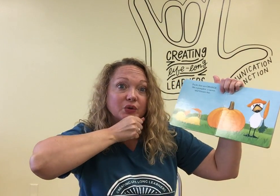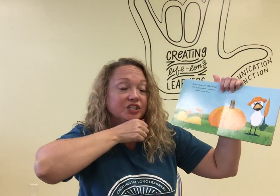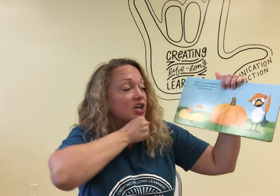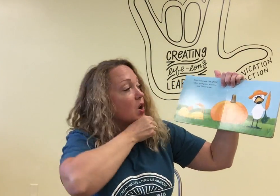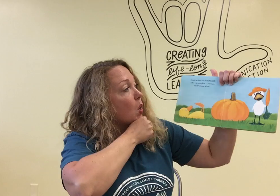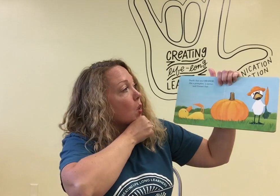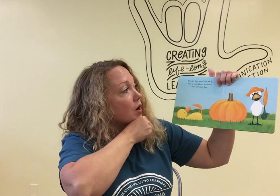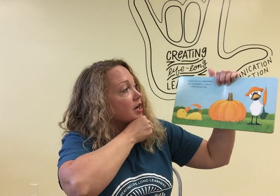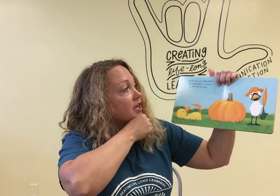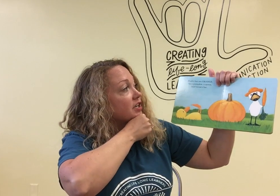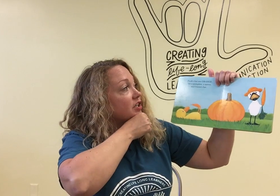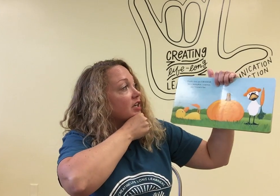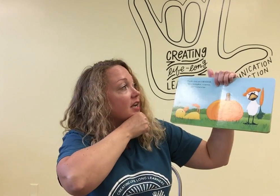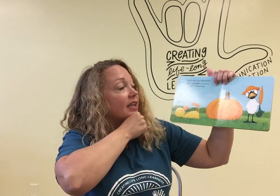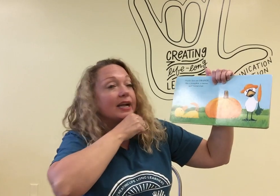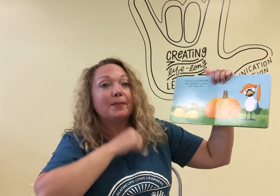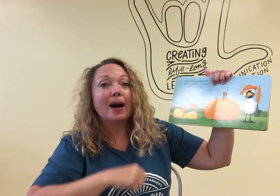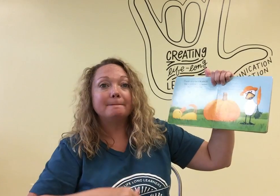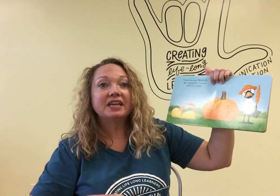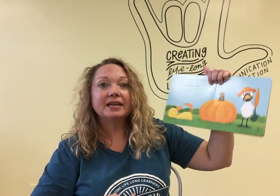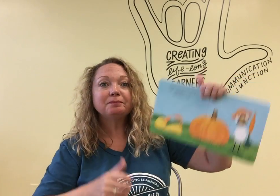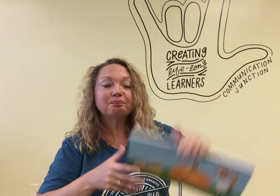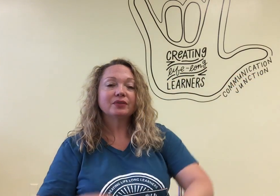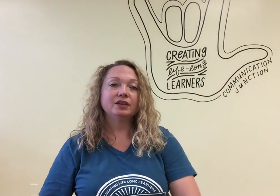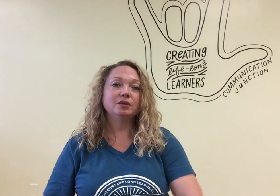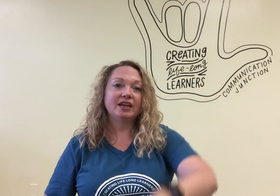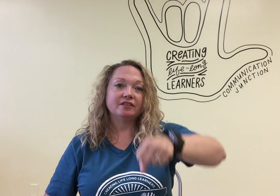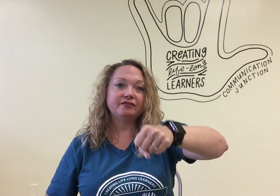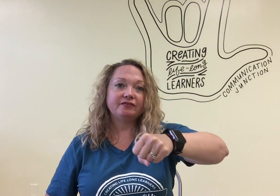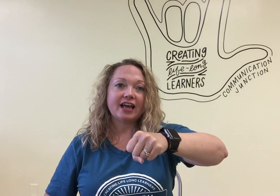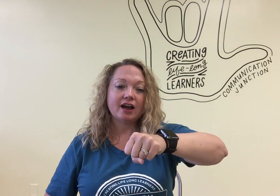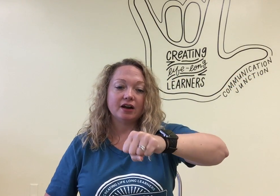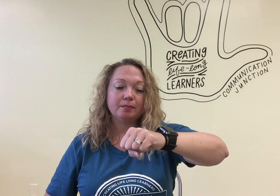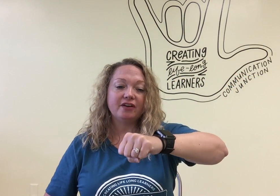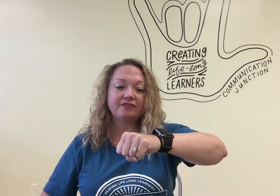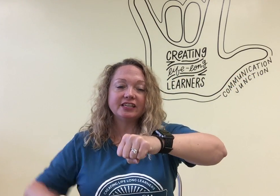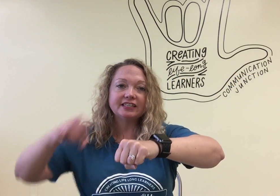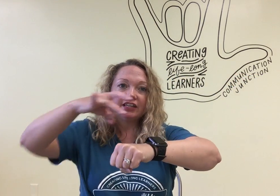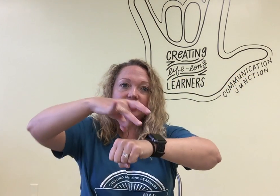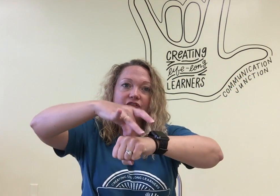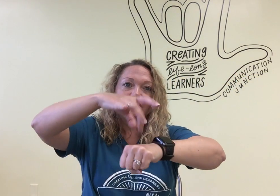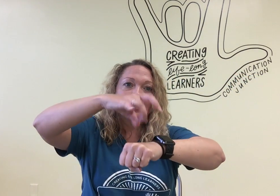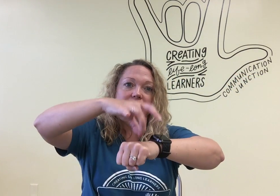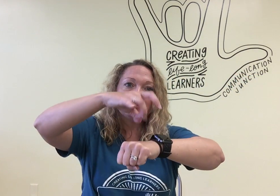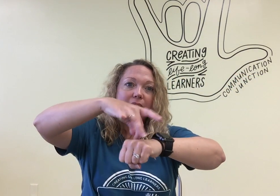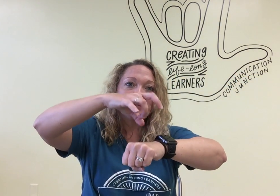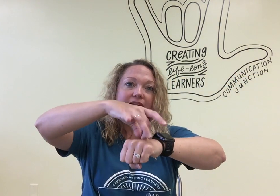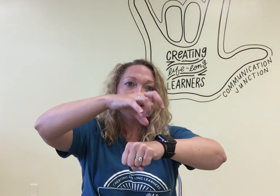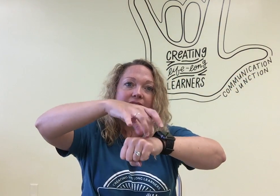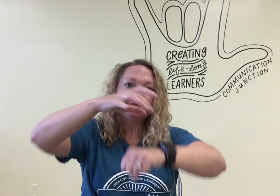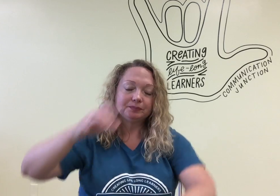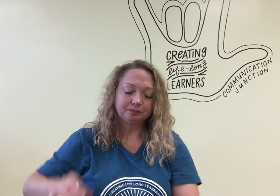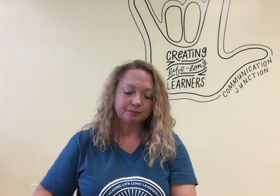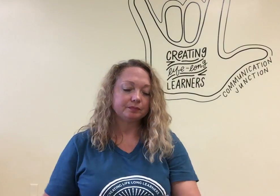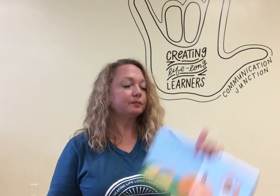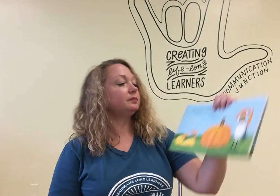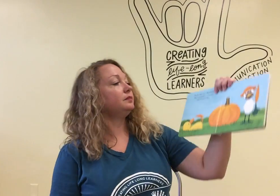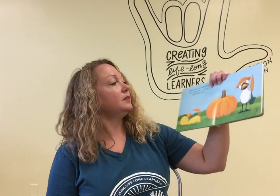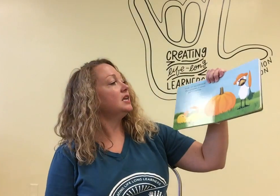orange. Orange, like a pumpkin. You make a fist and then you flick it, pumpkin.